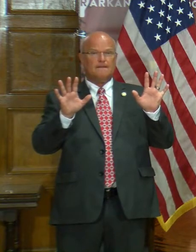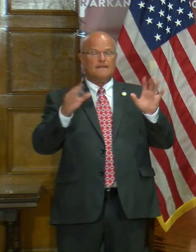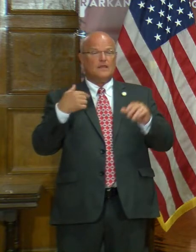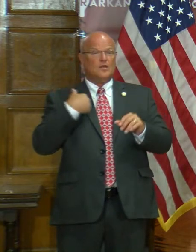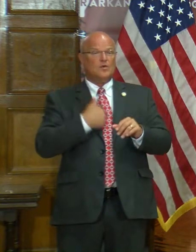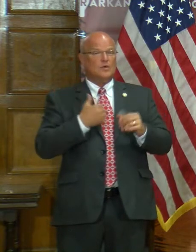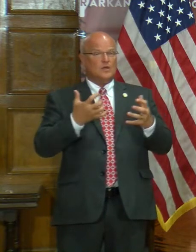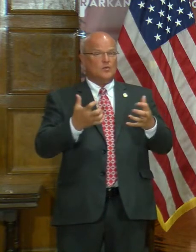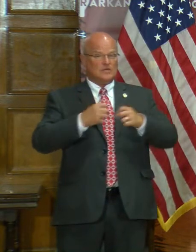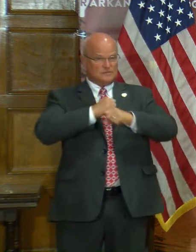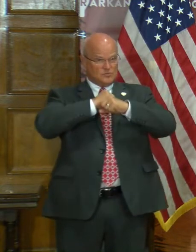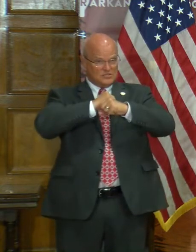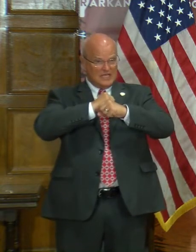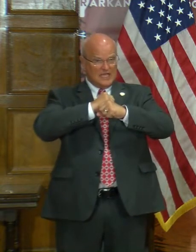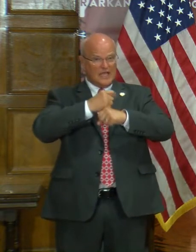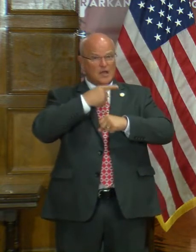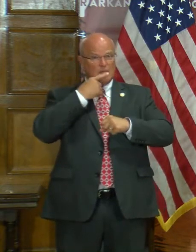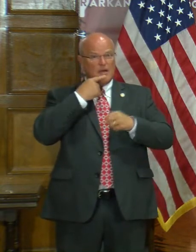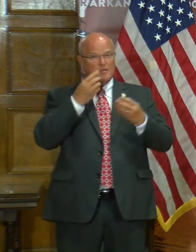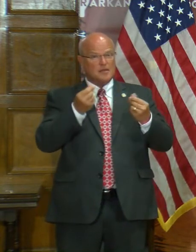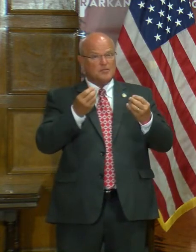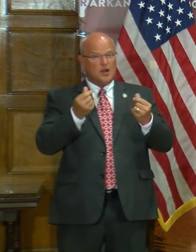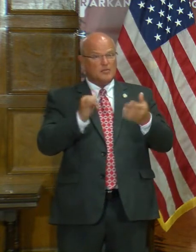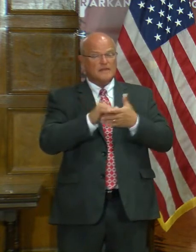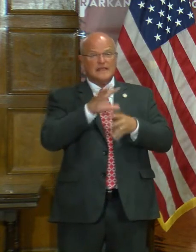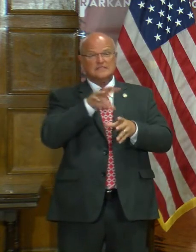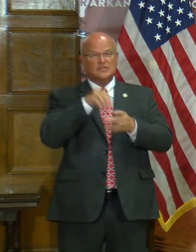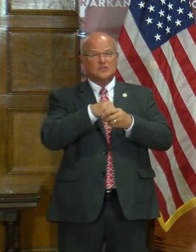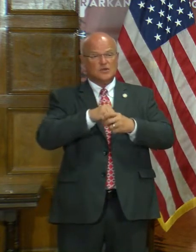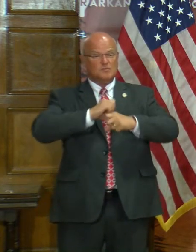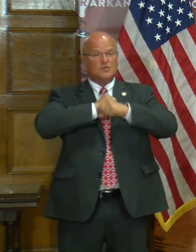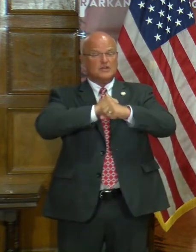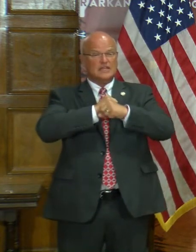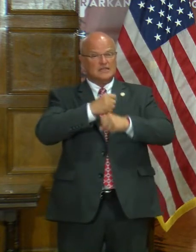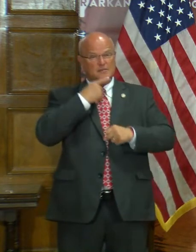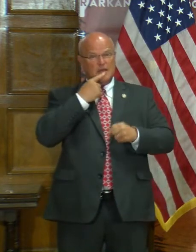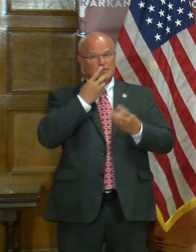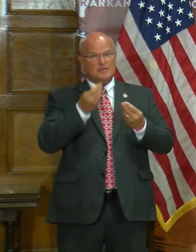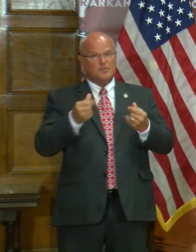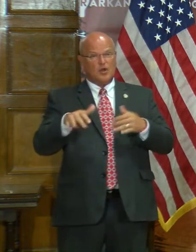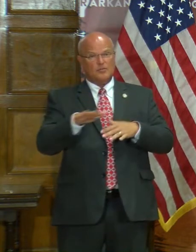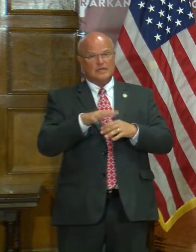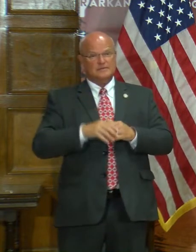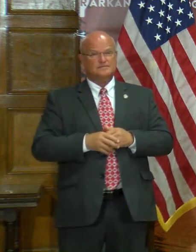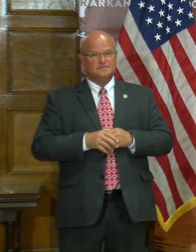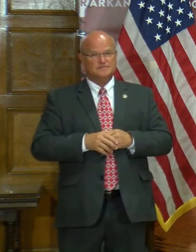we want to protect public property, and that is included in protection of public property.